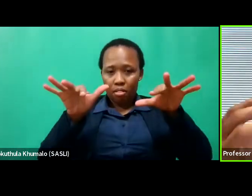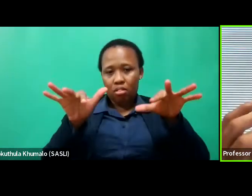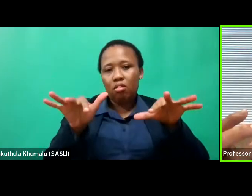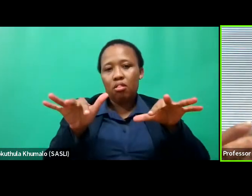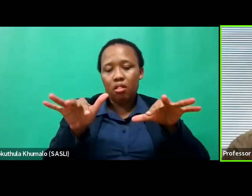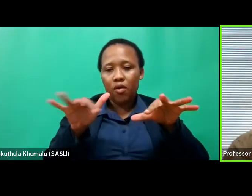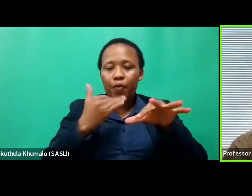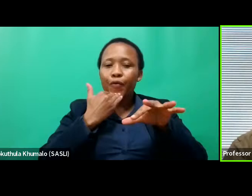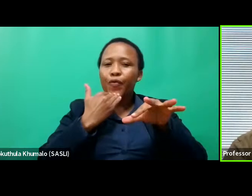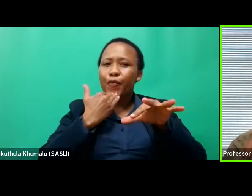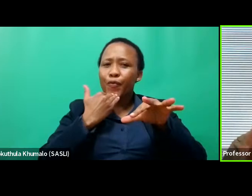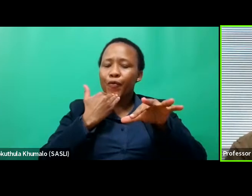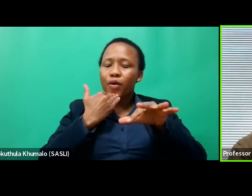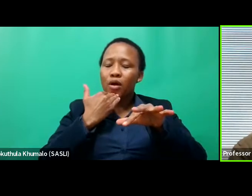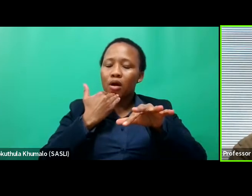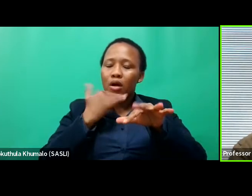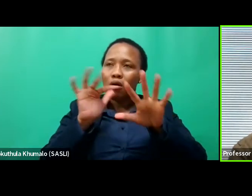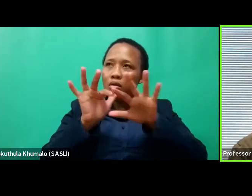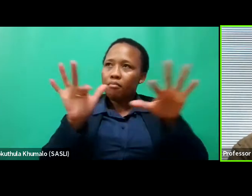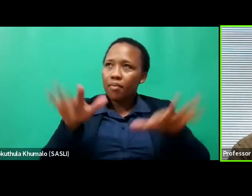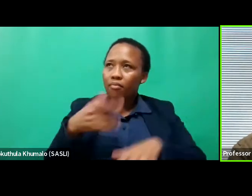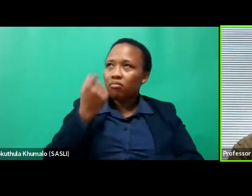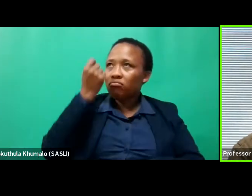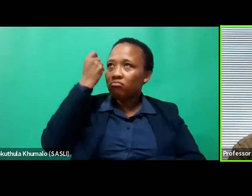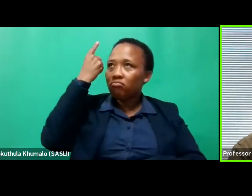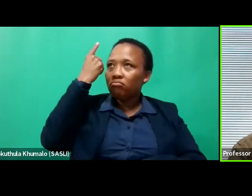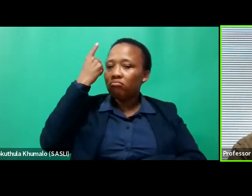have a good understanding of middle class culture.